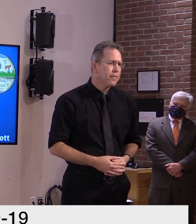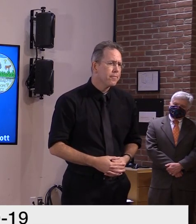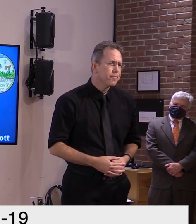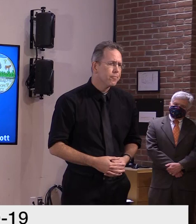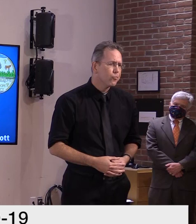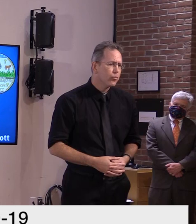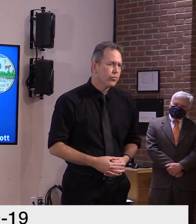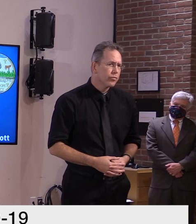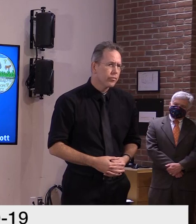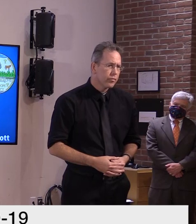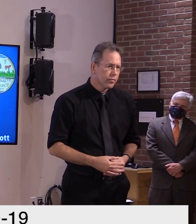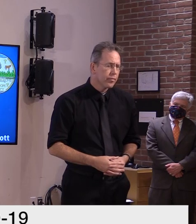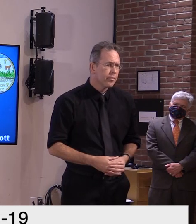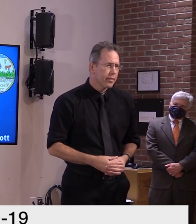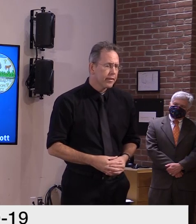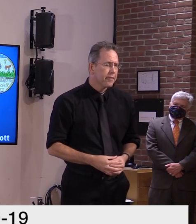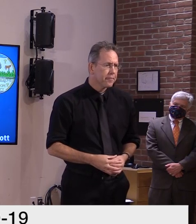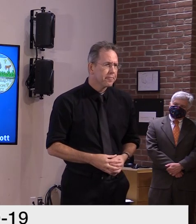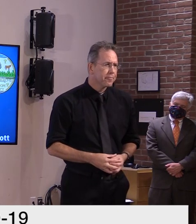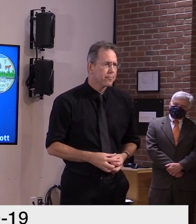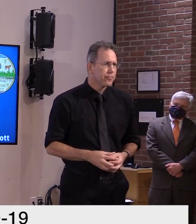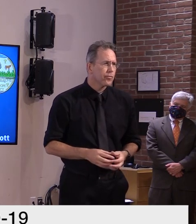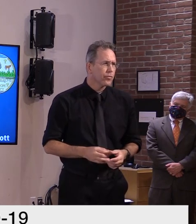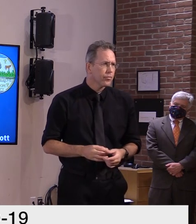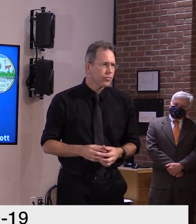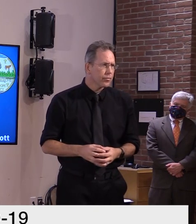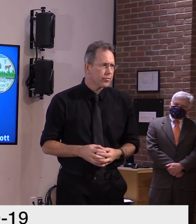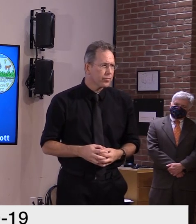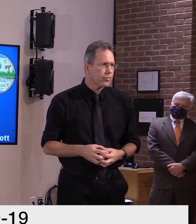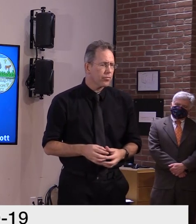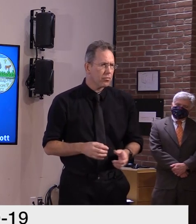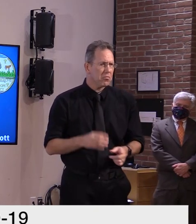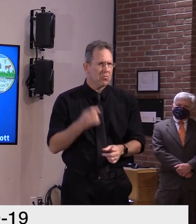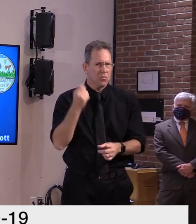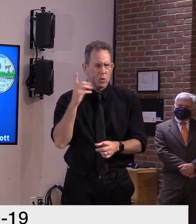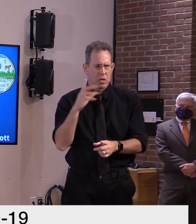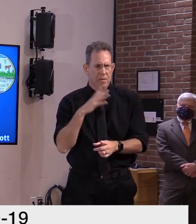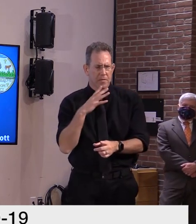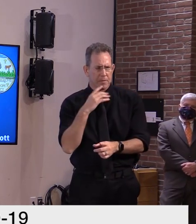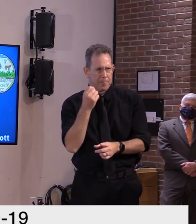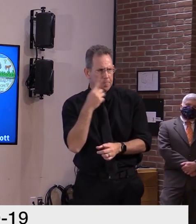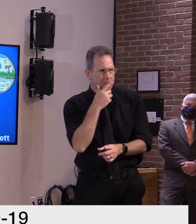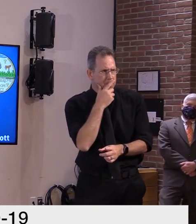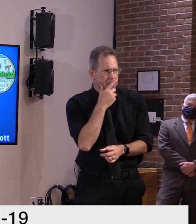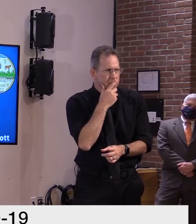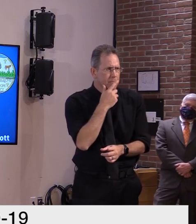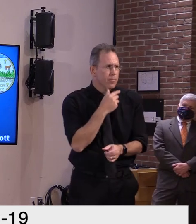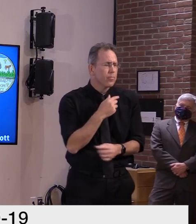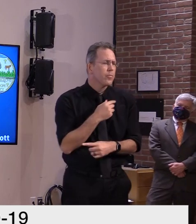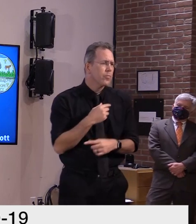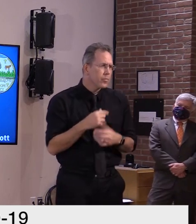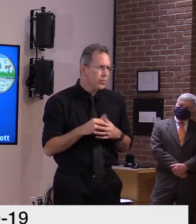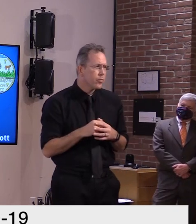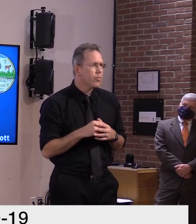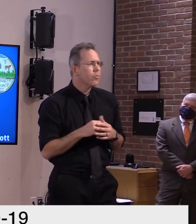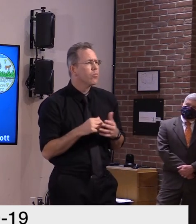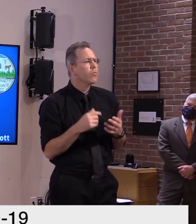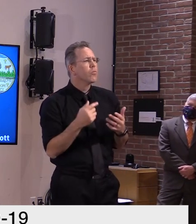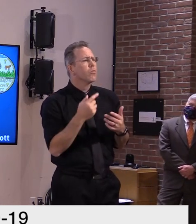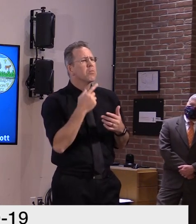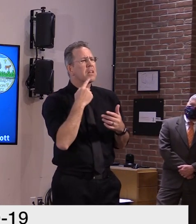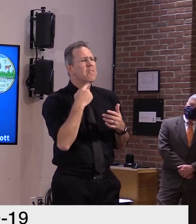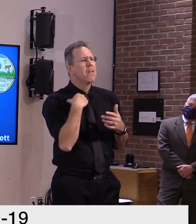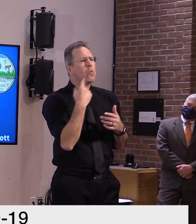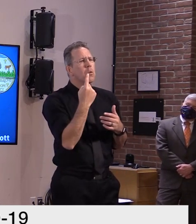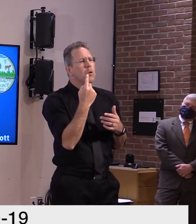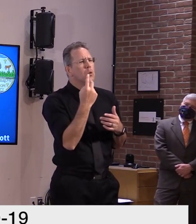I guess just for general purpose guidance, if you have symptoms, one or two from the list that last more than a